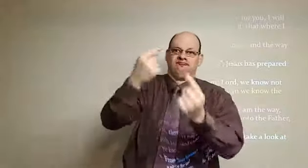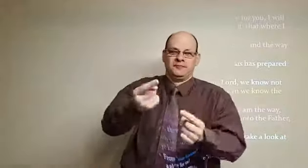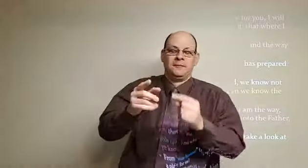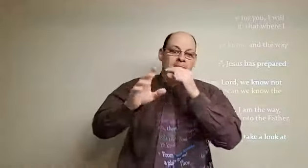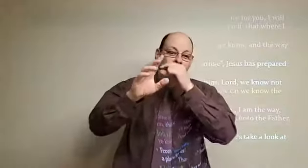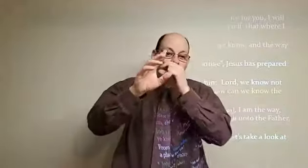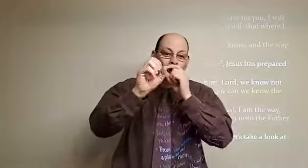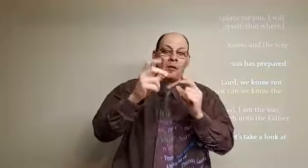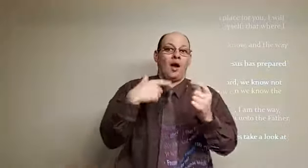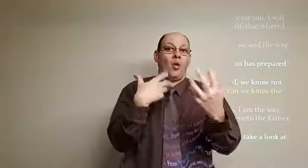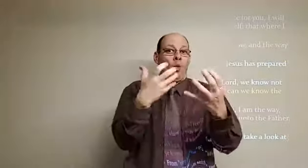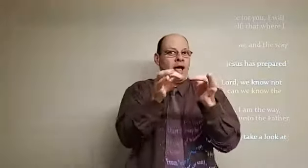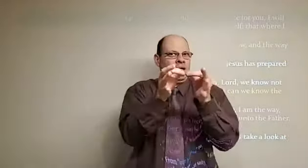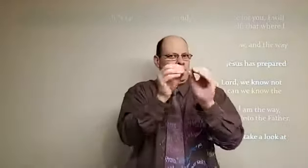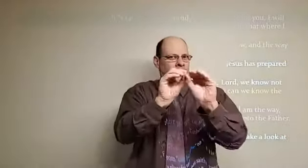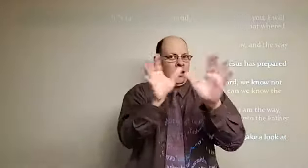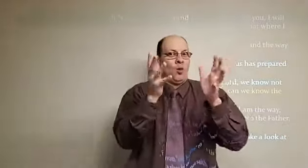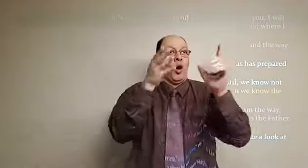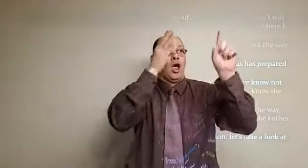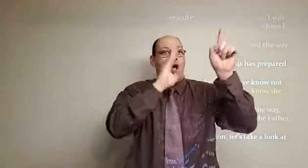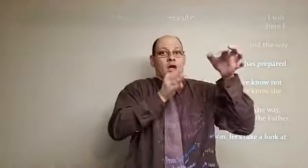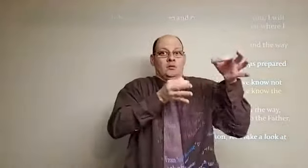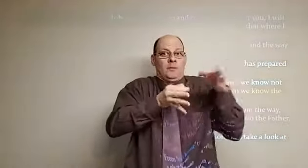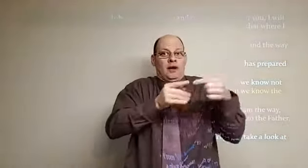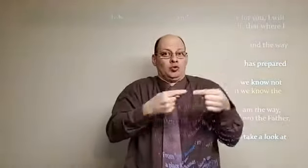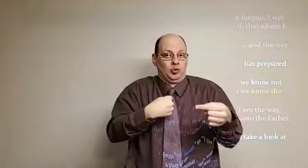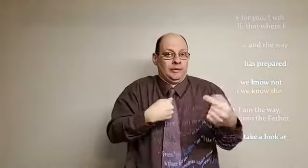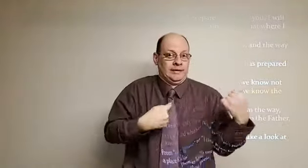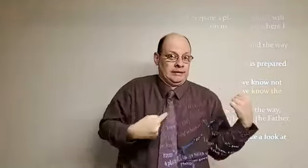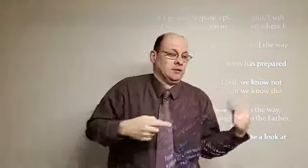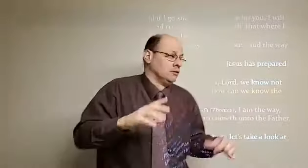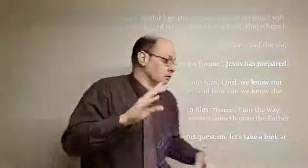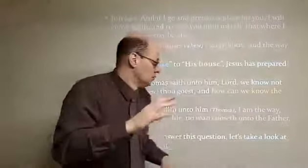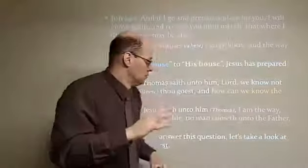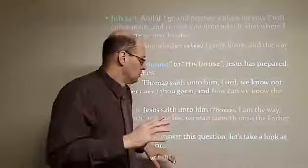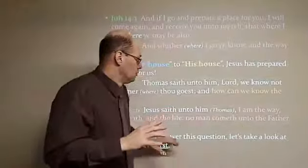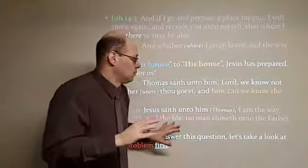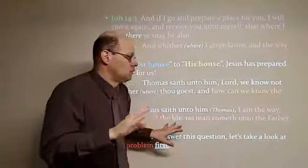and I've been clear ever since so I want to share with you how God shared it with me